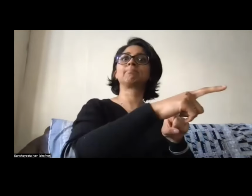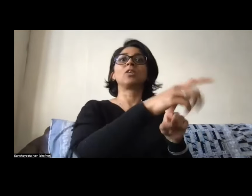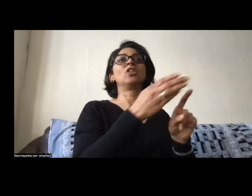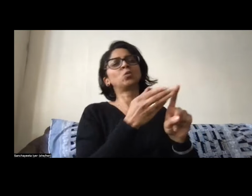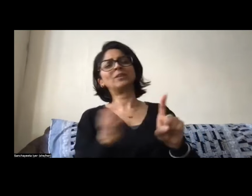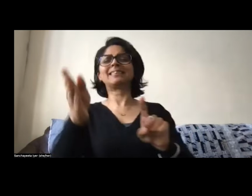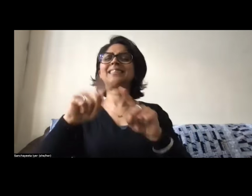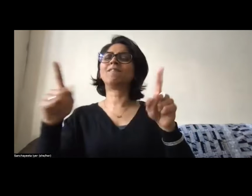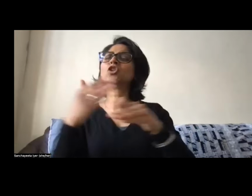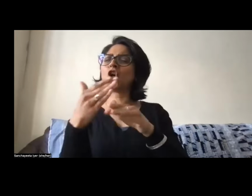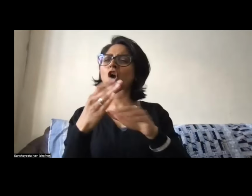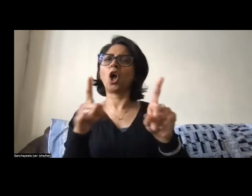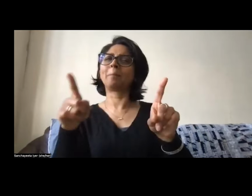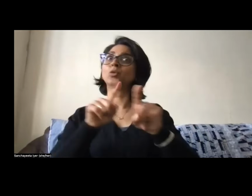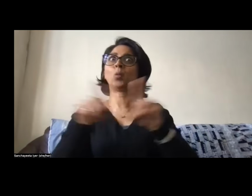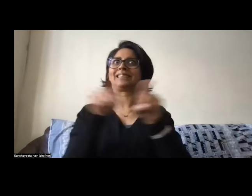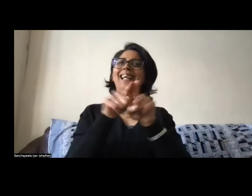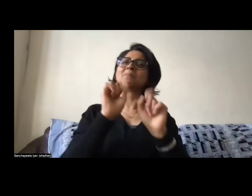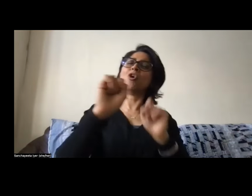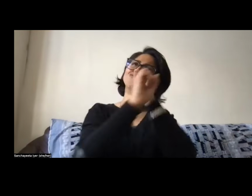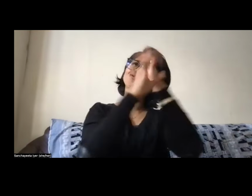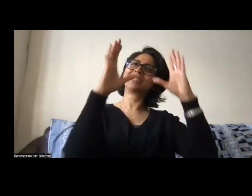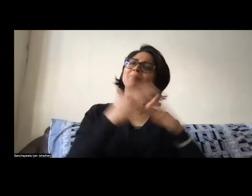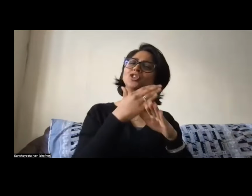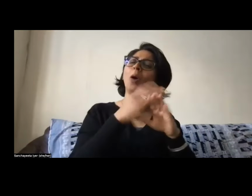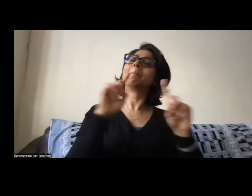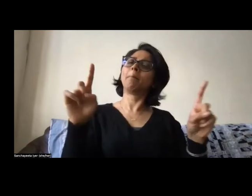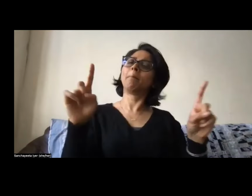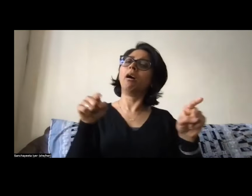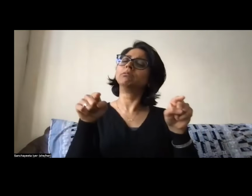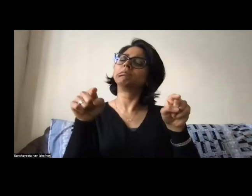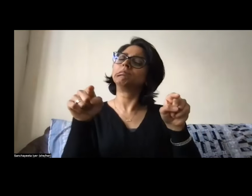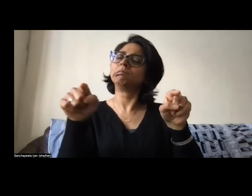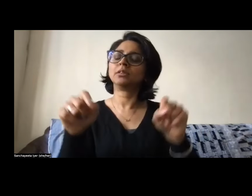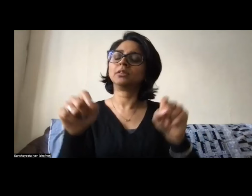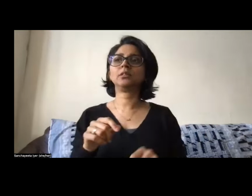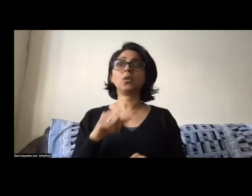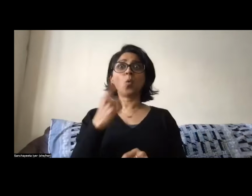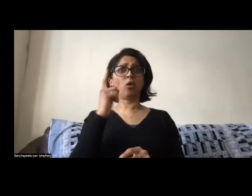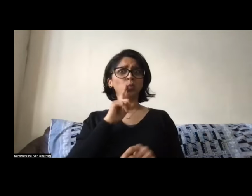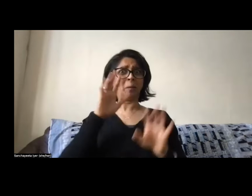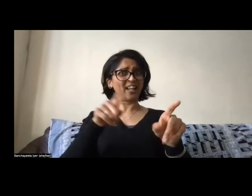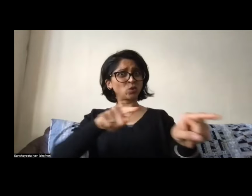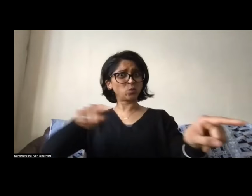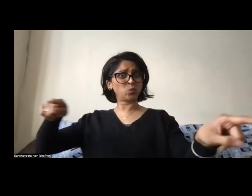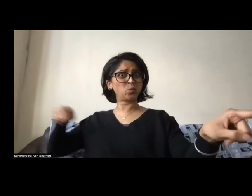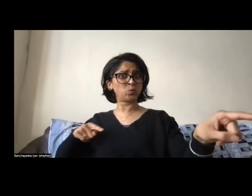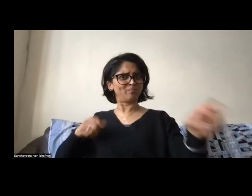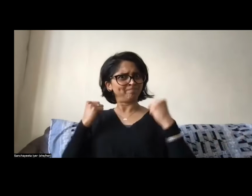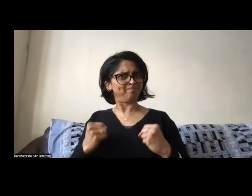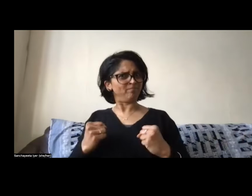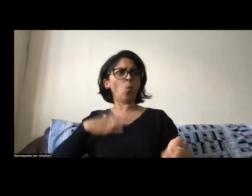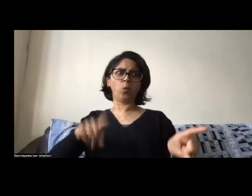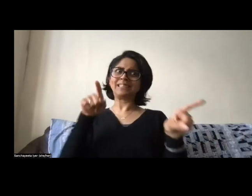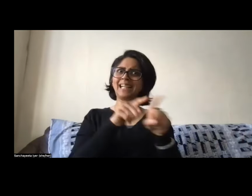And many of them, some of them did actually persevere with that, but find that it ended up not being quite the job that they